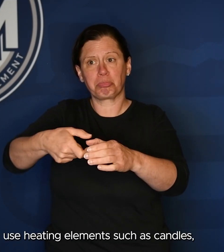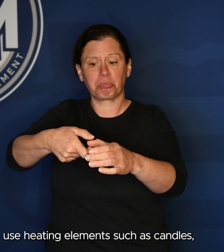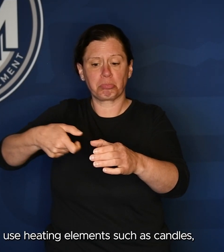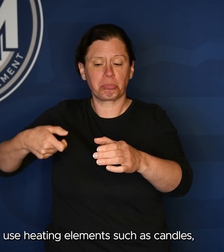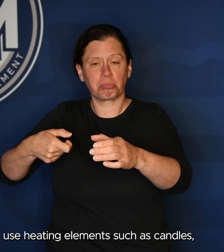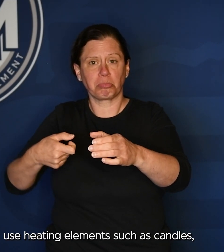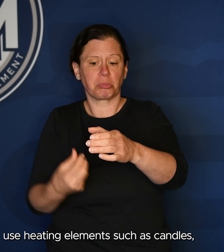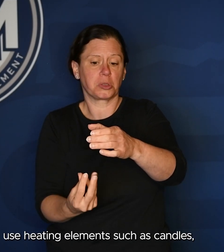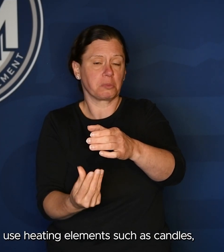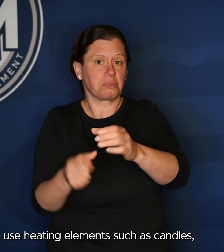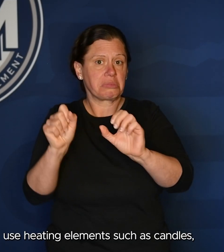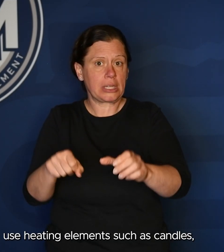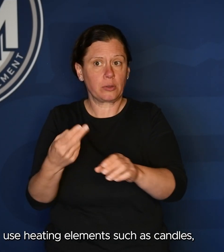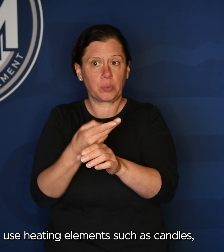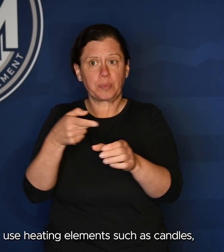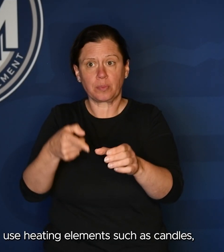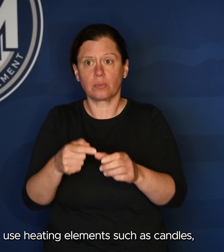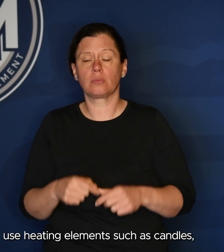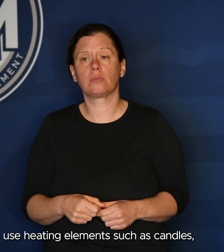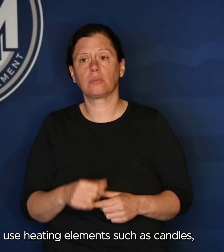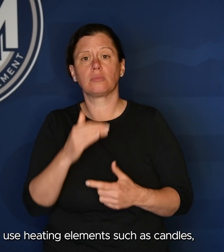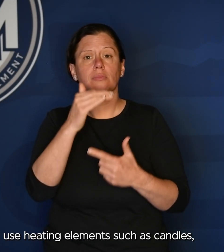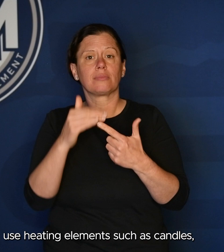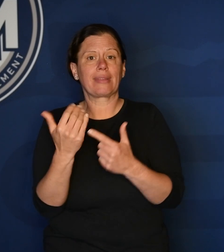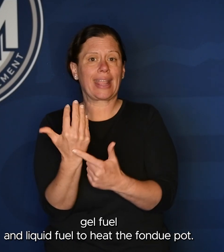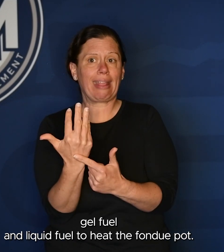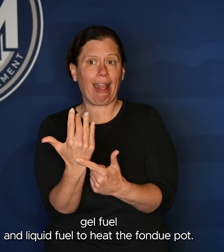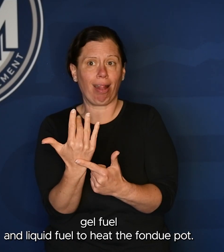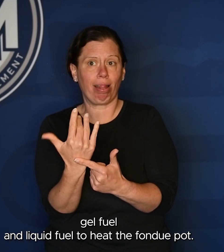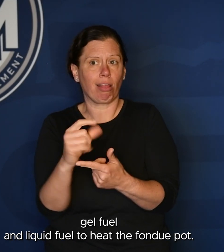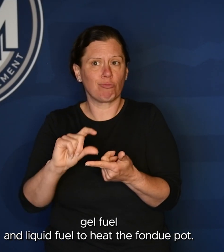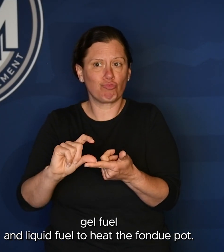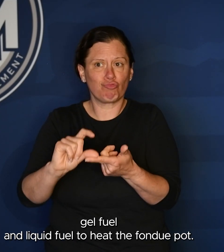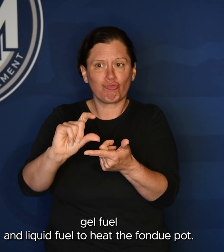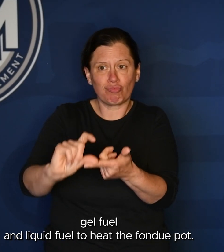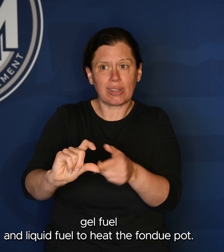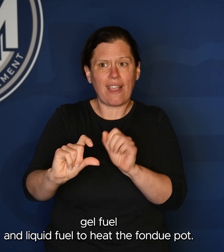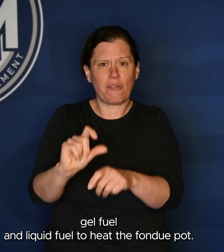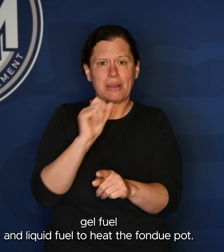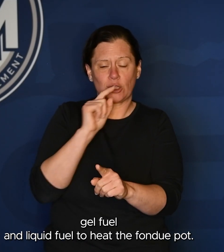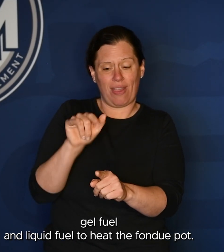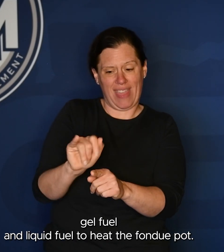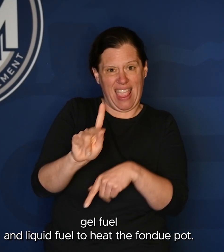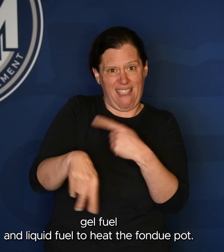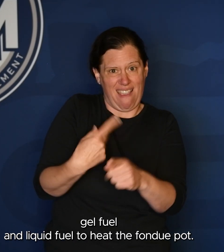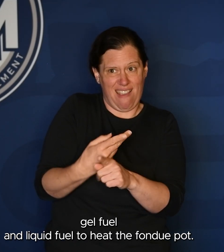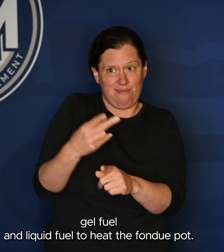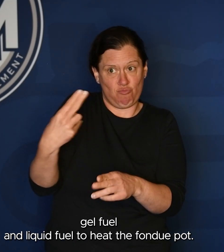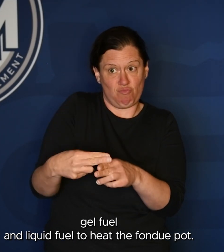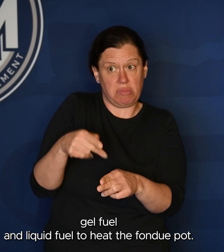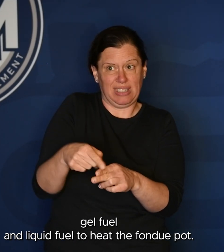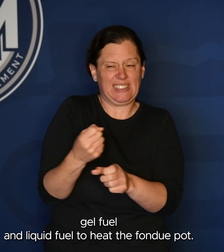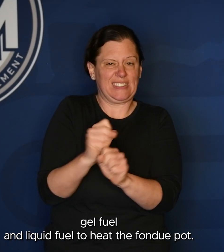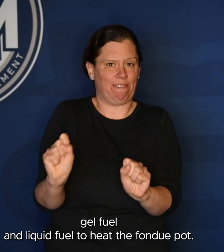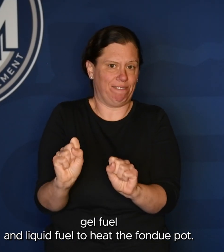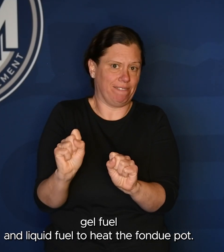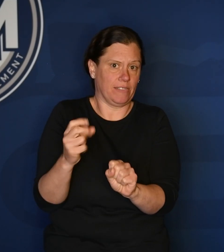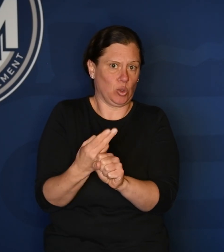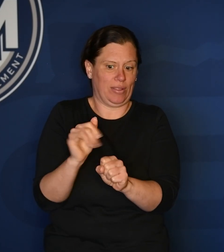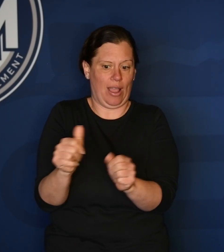Use heating elements such as candles, gel fuel, and liquid fuel to heat the fondue pot.